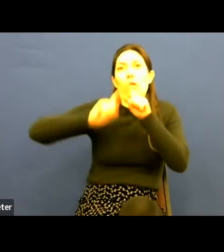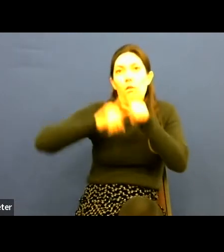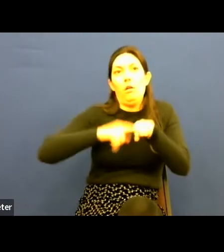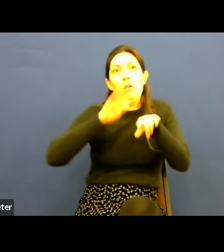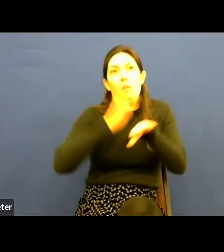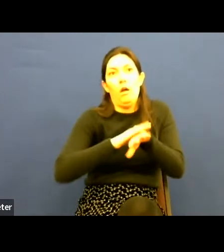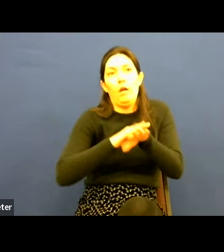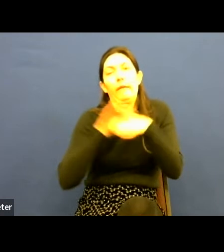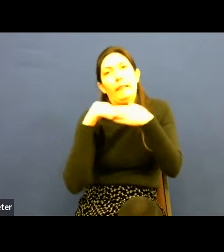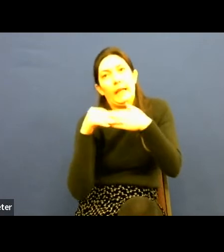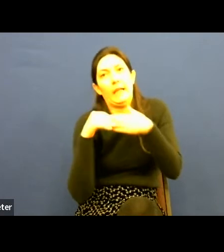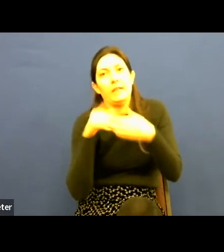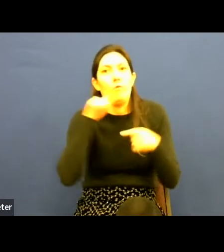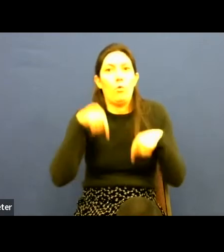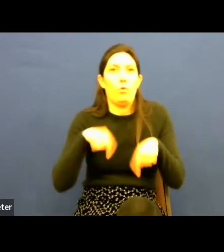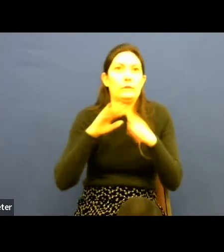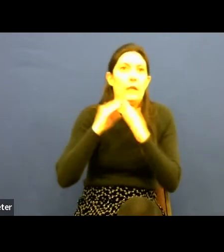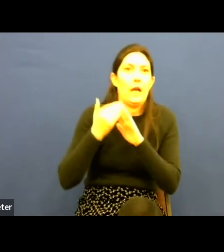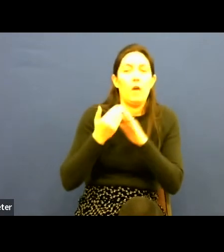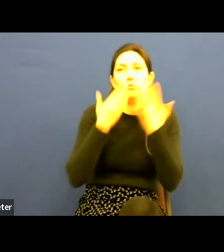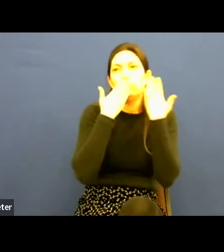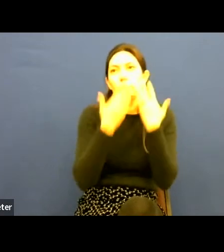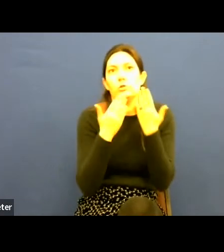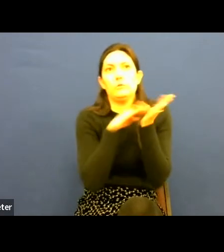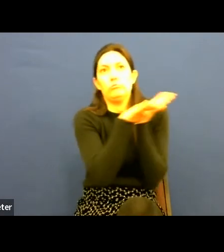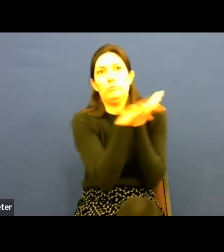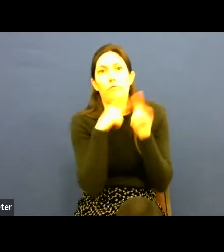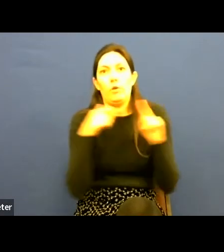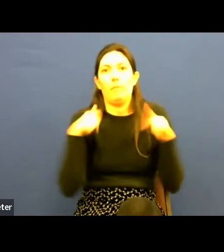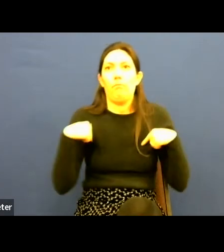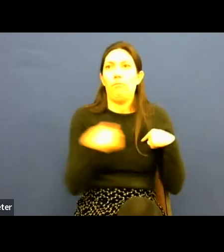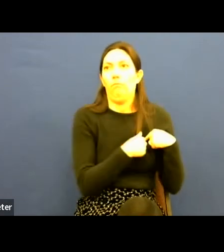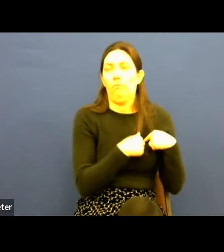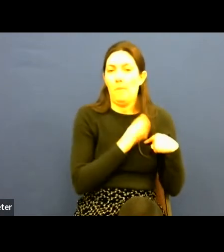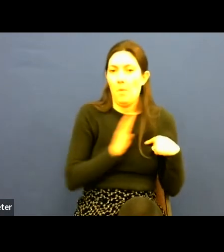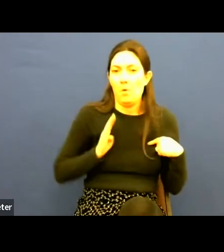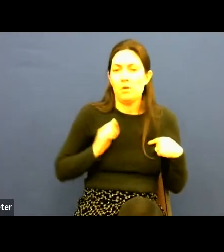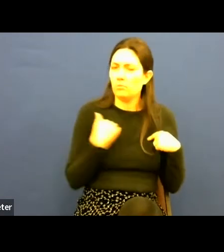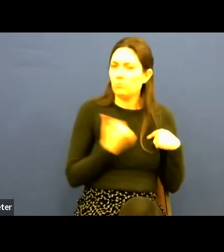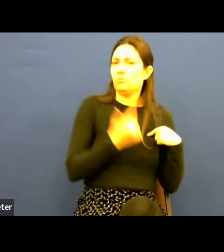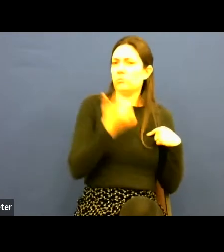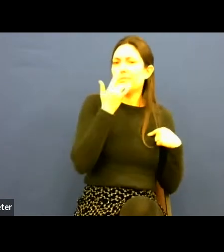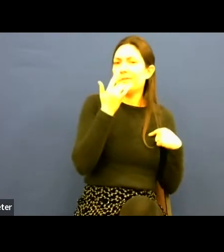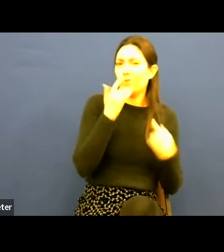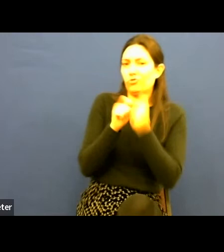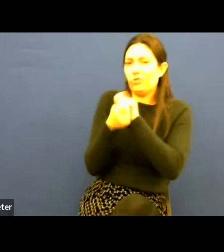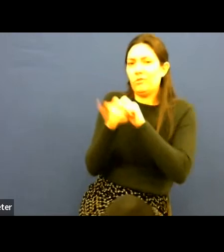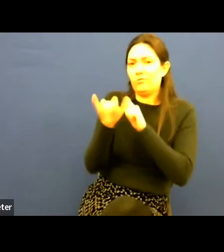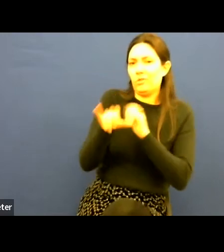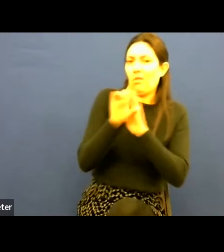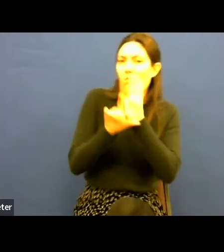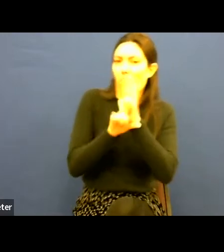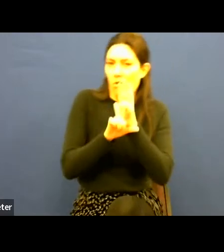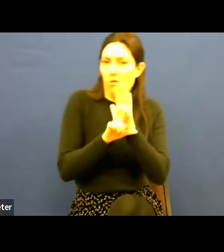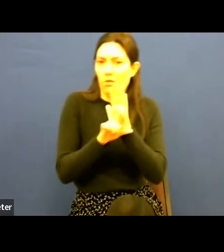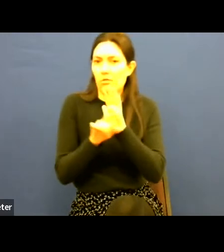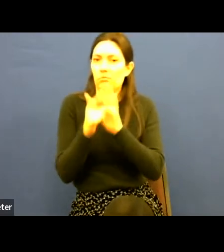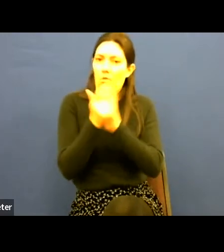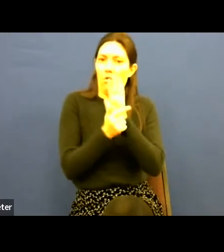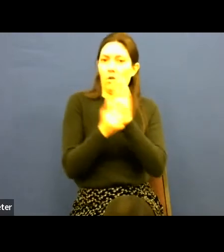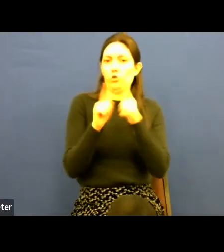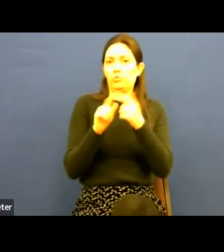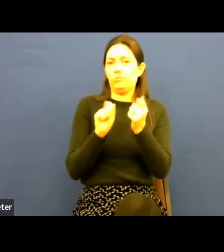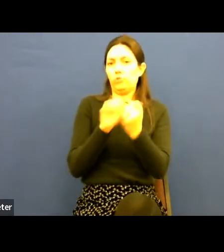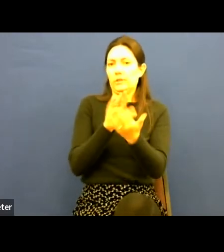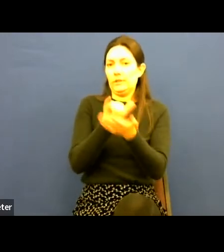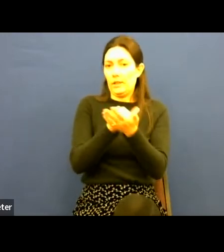on leniency and good discretion of those officials, we'd rather update the code so that it addresses this and